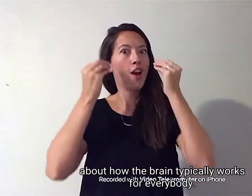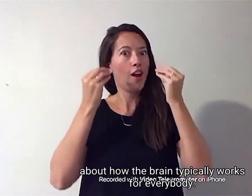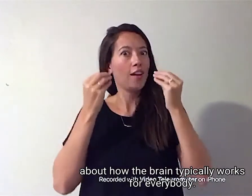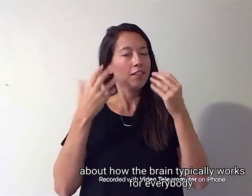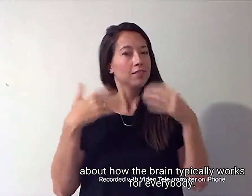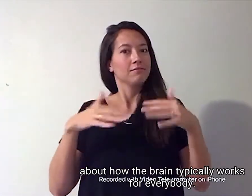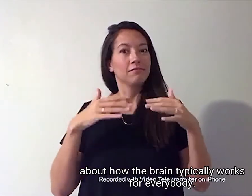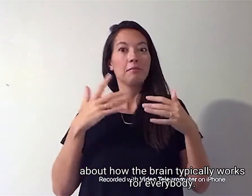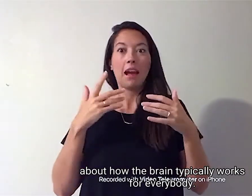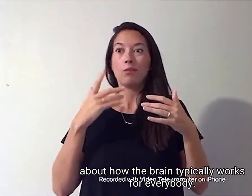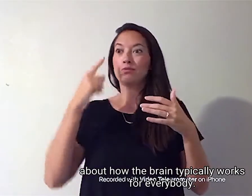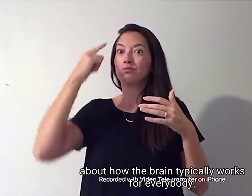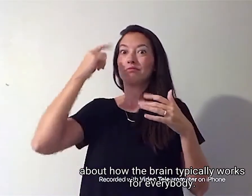typically works for everybody.